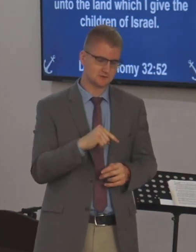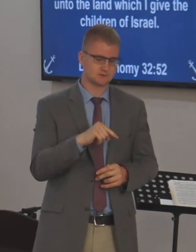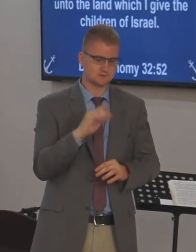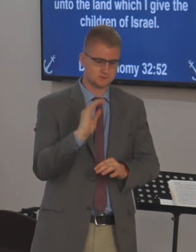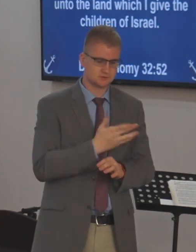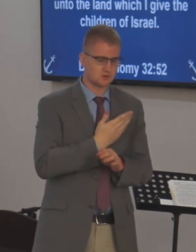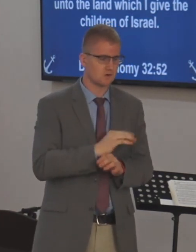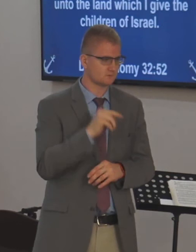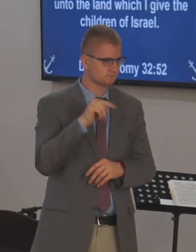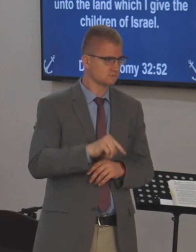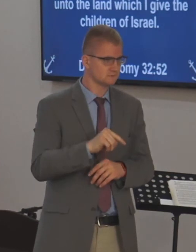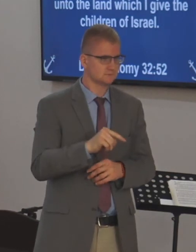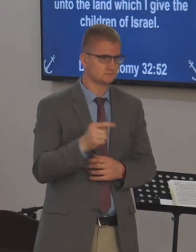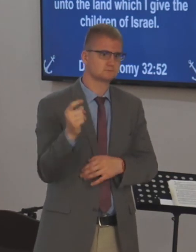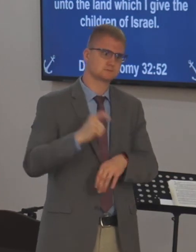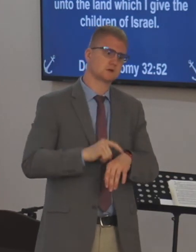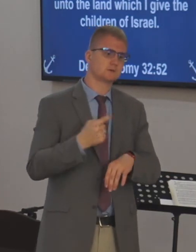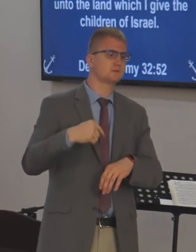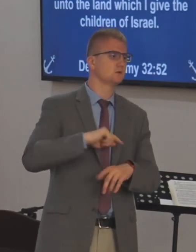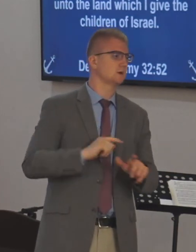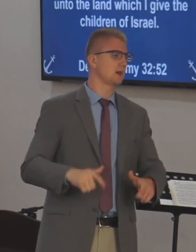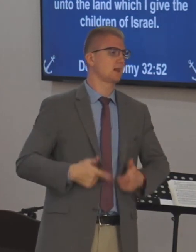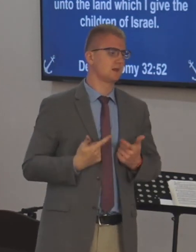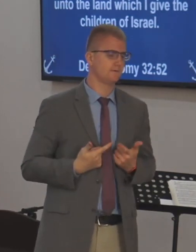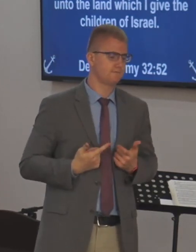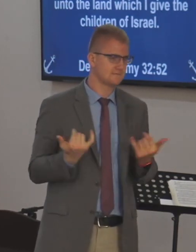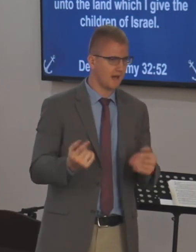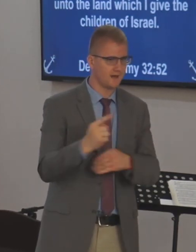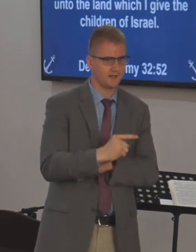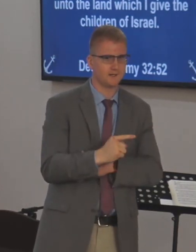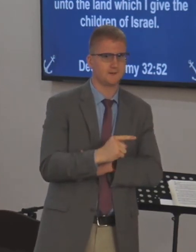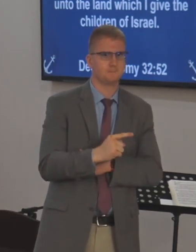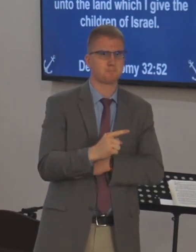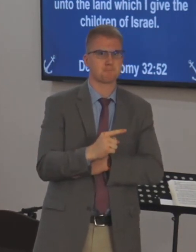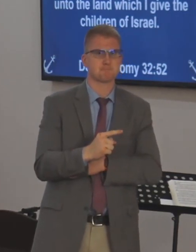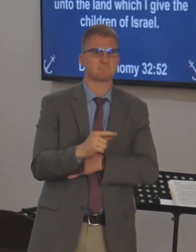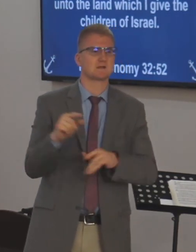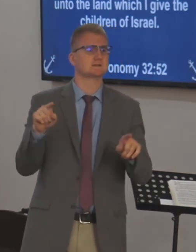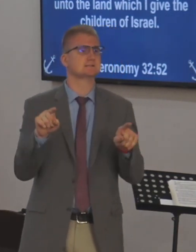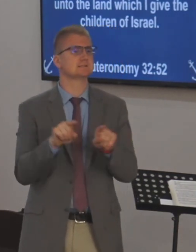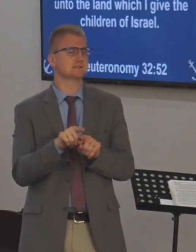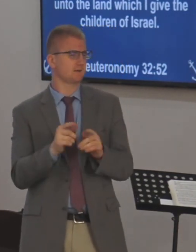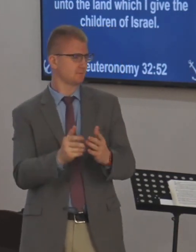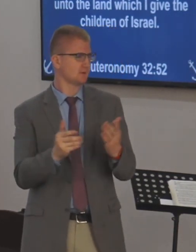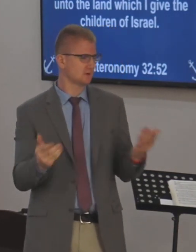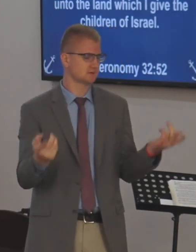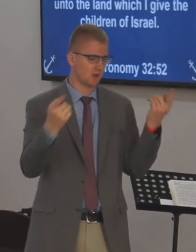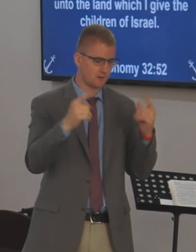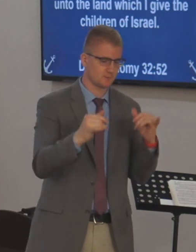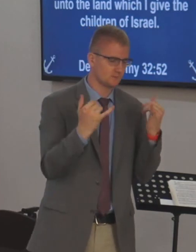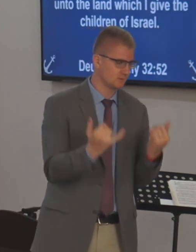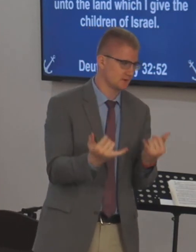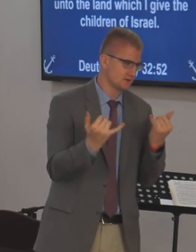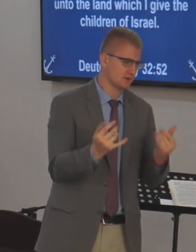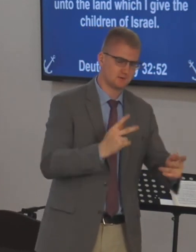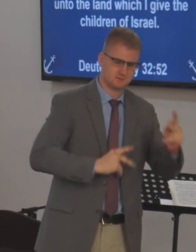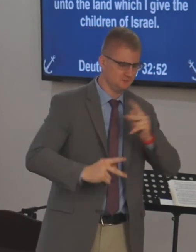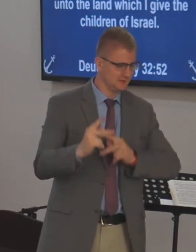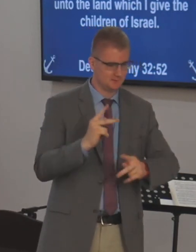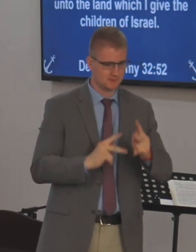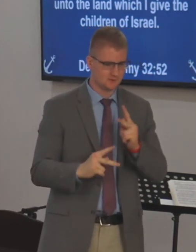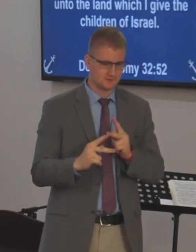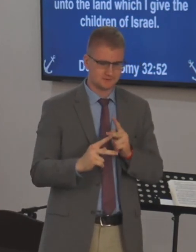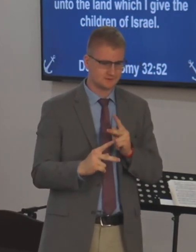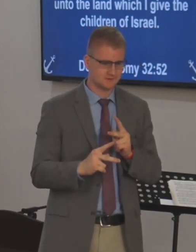to this age that we live in, because the same thing is kind of going on right now. People are just